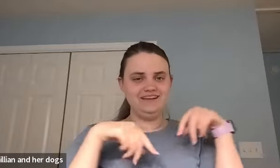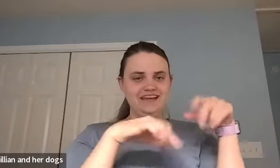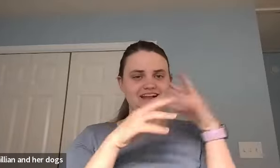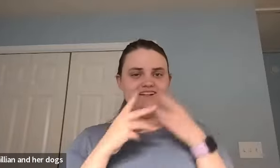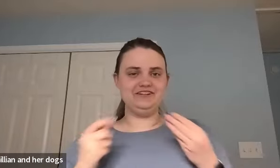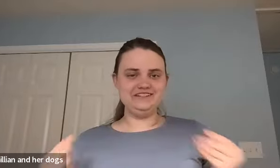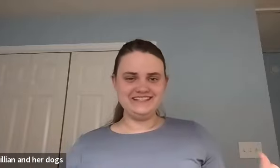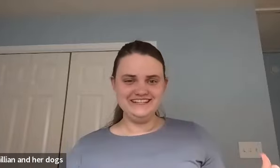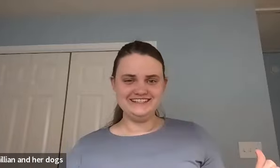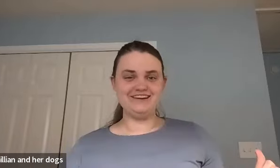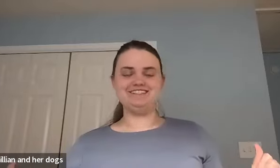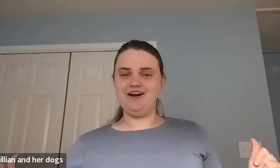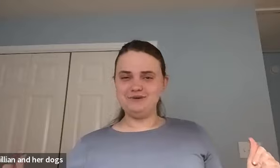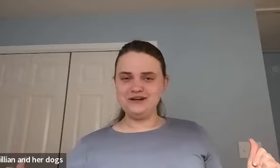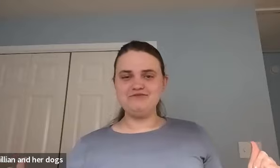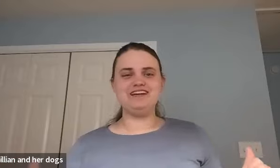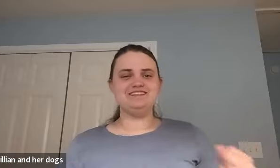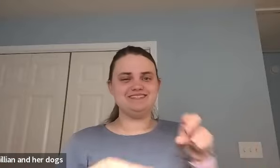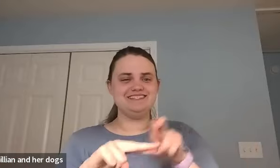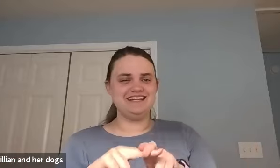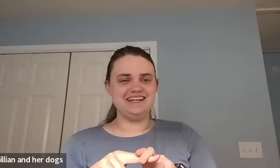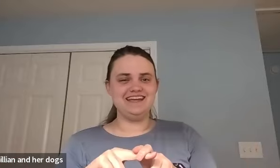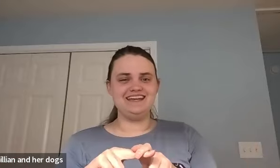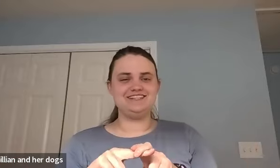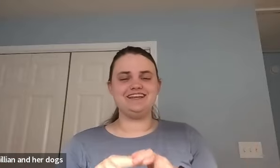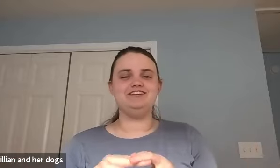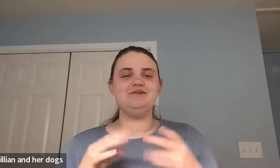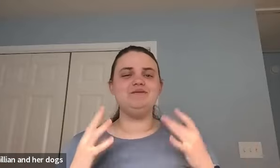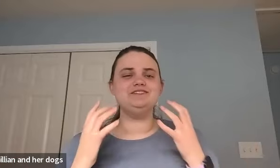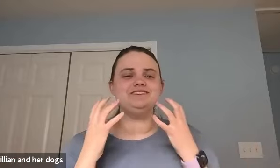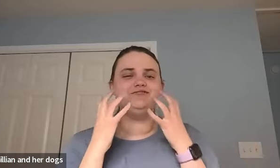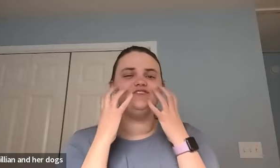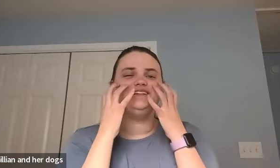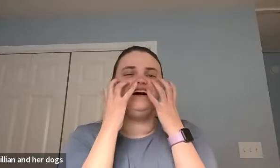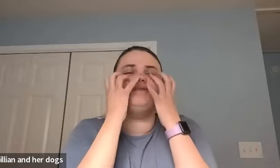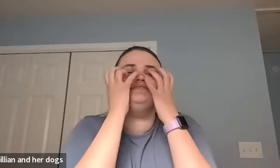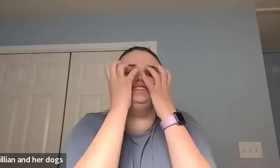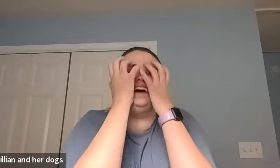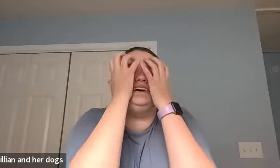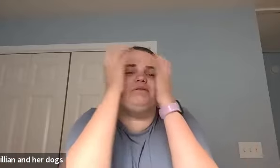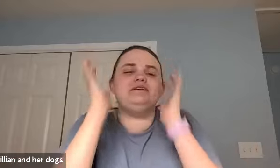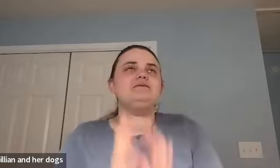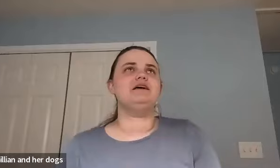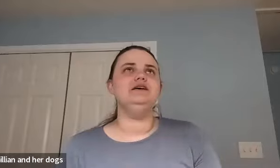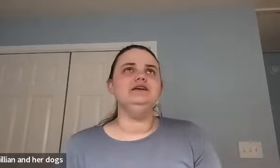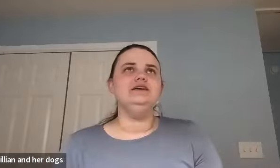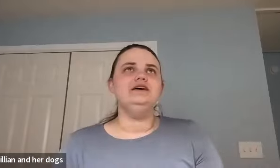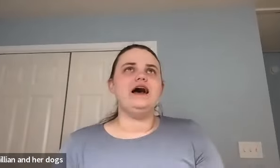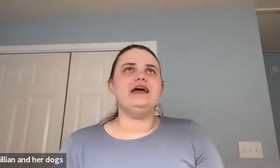it clears so I can talk better. But because I've been sitting, it's just like, you know what? We're just going to fill up. Just kind of come up here and I'm like, I have